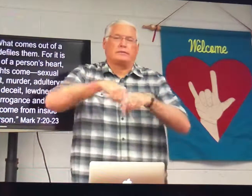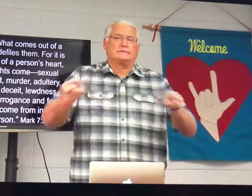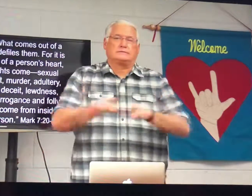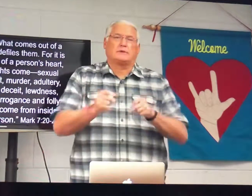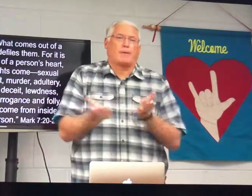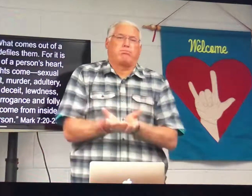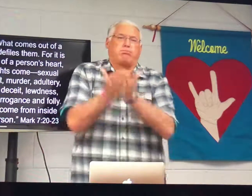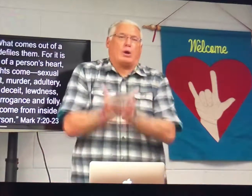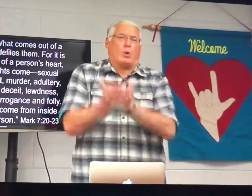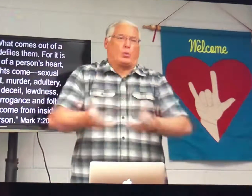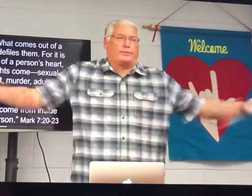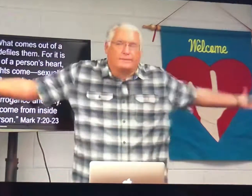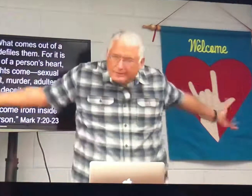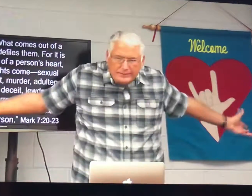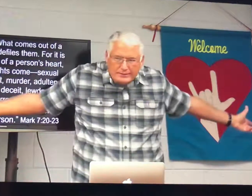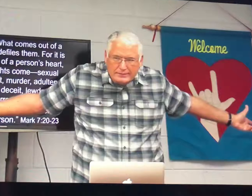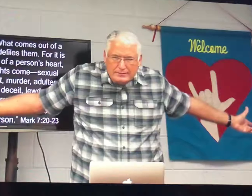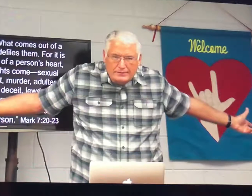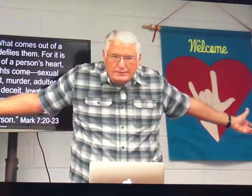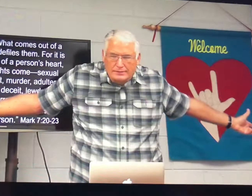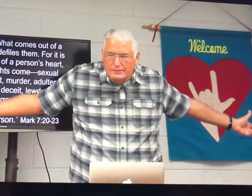Joseph, the catcher, is on deck.